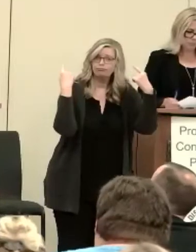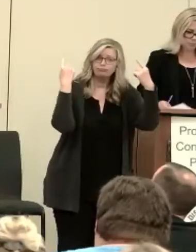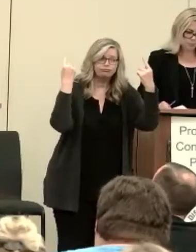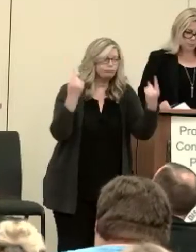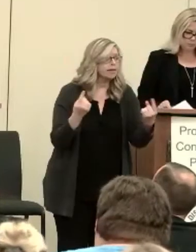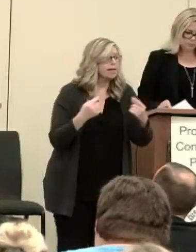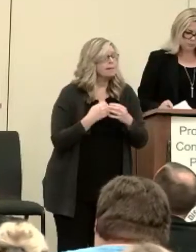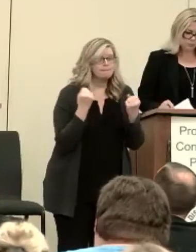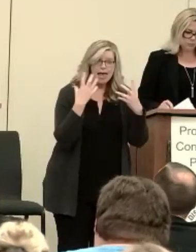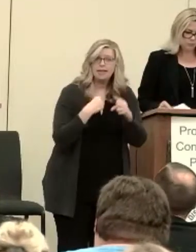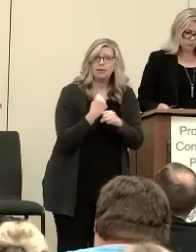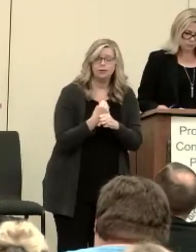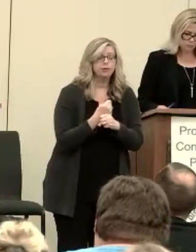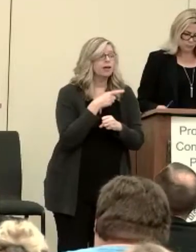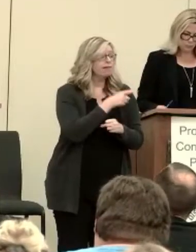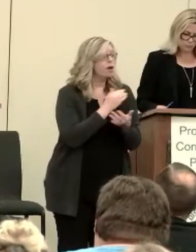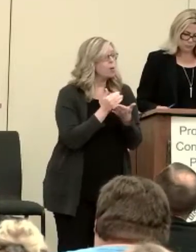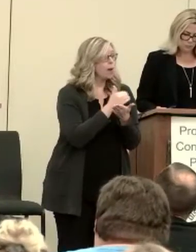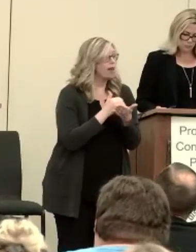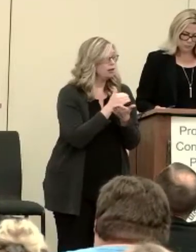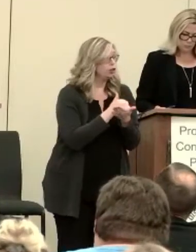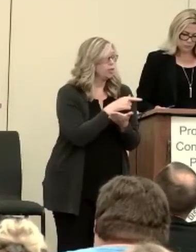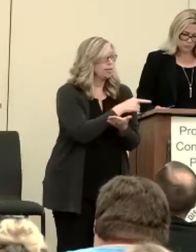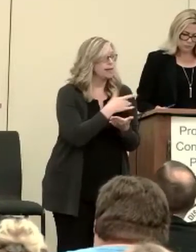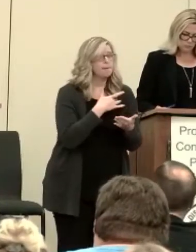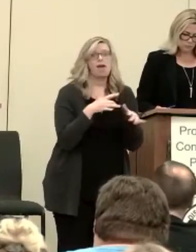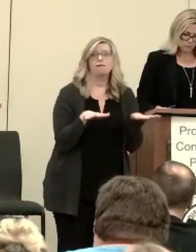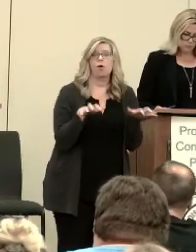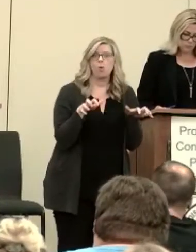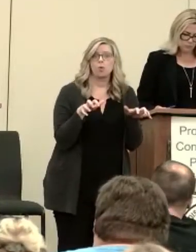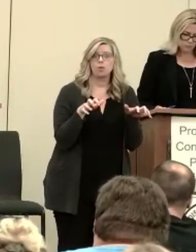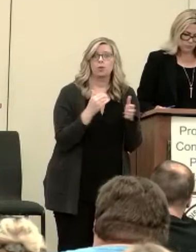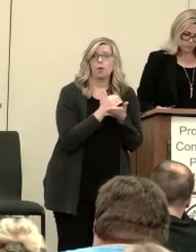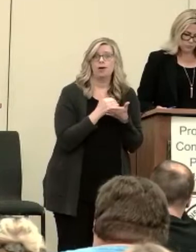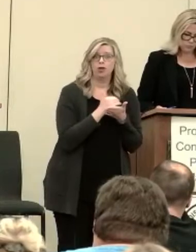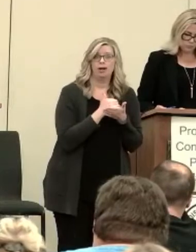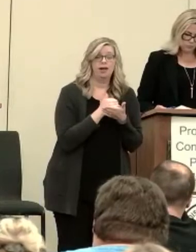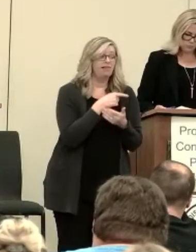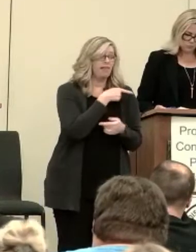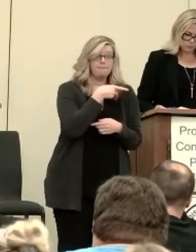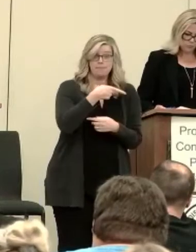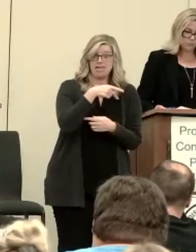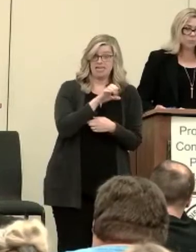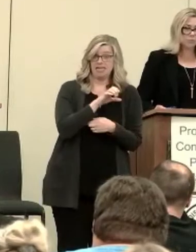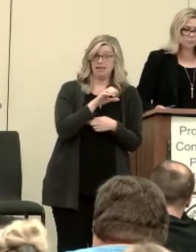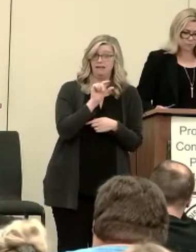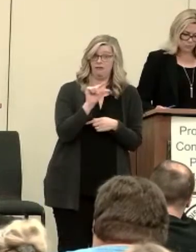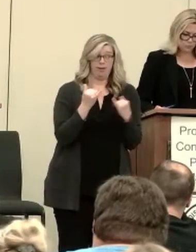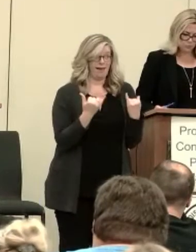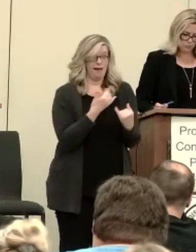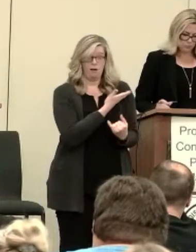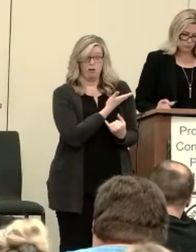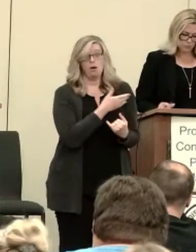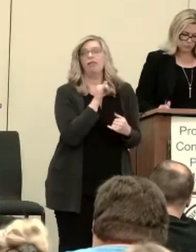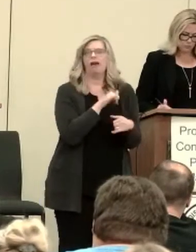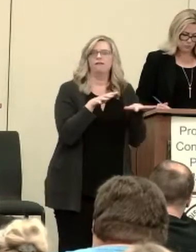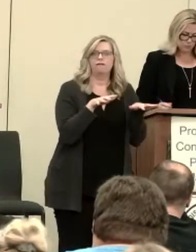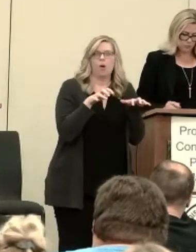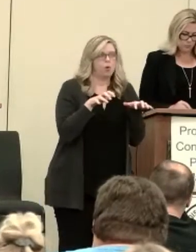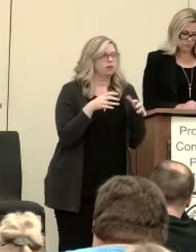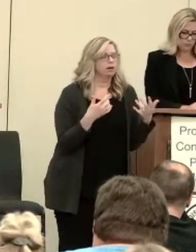fact, wages have been frozen from this current PC government that we've had for the last 7